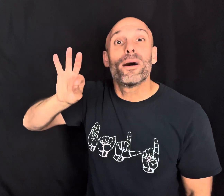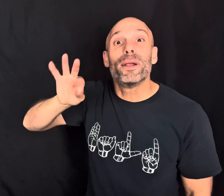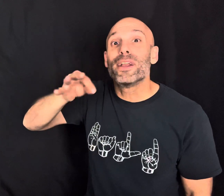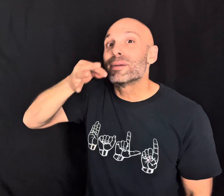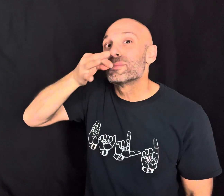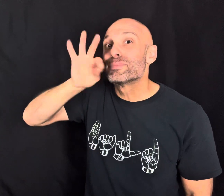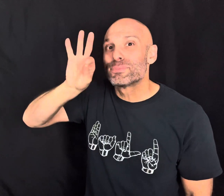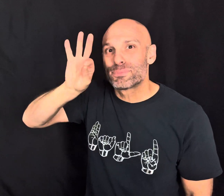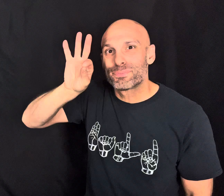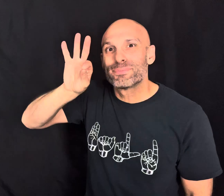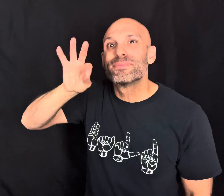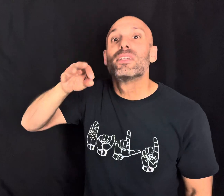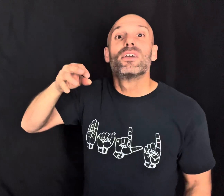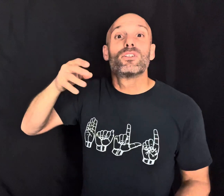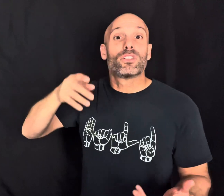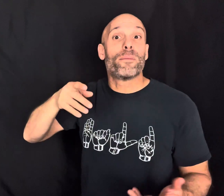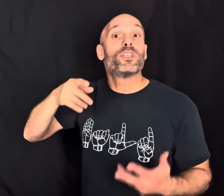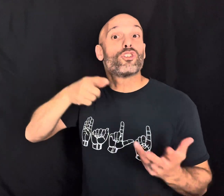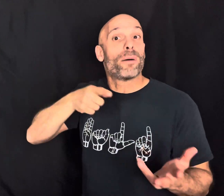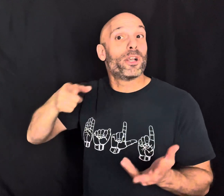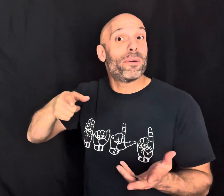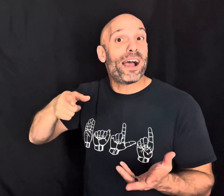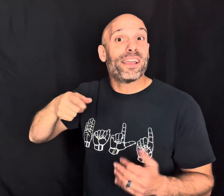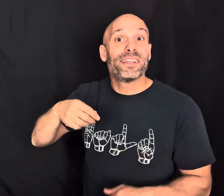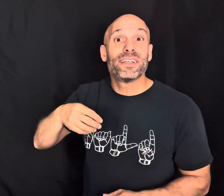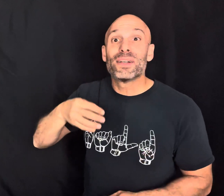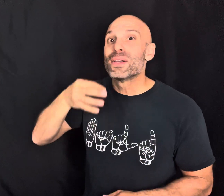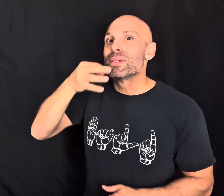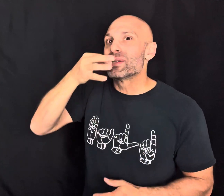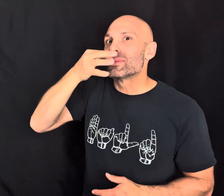strawberry. So tell me strawberry pie.